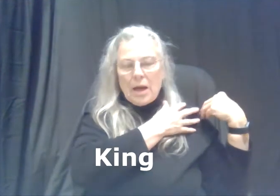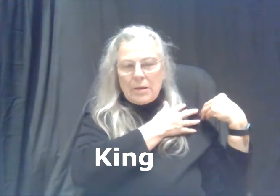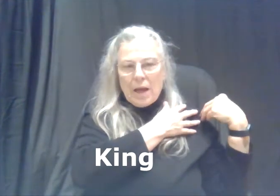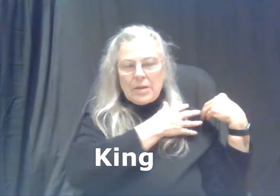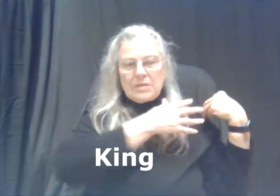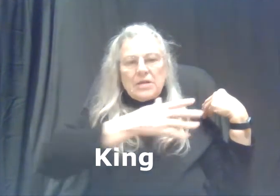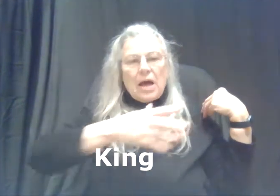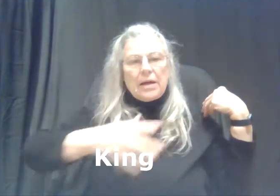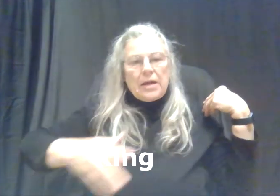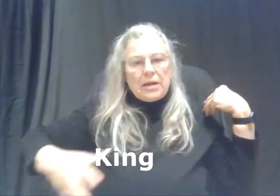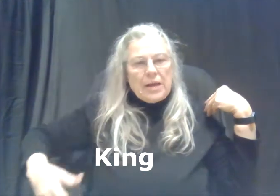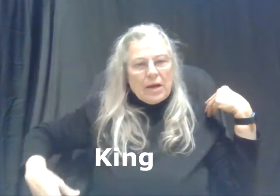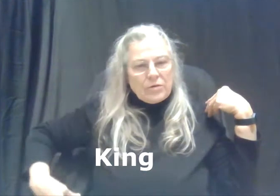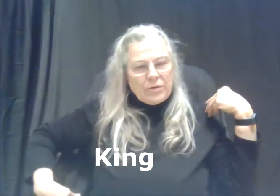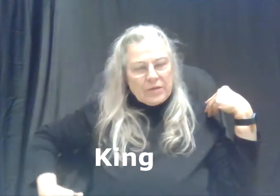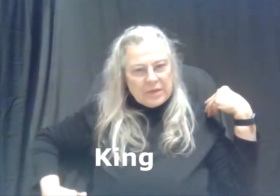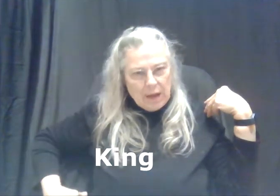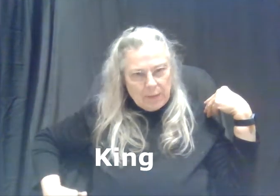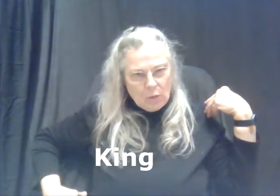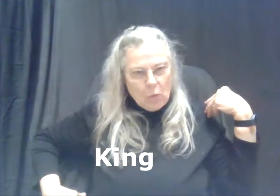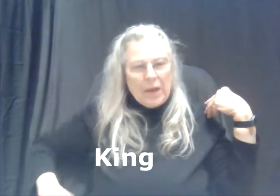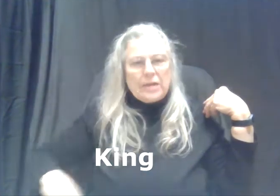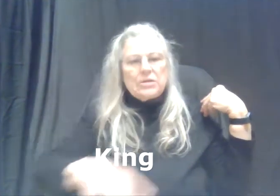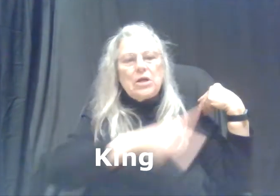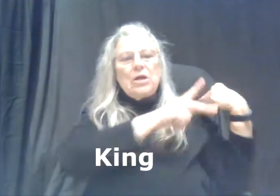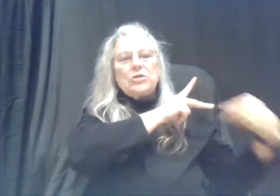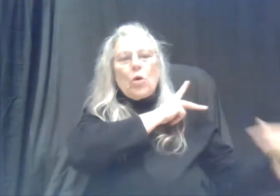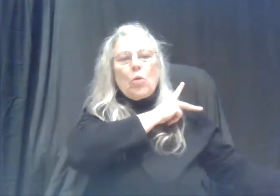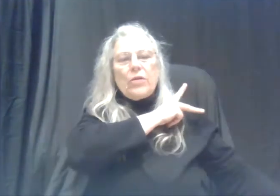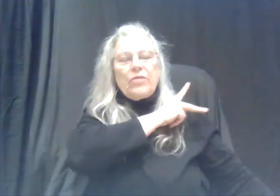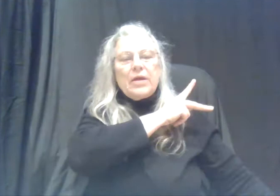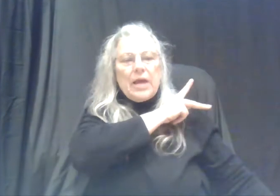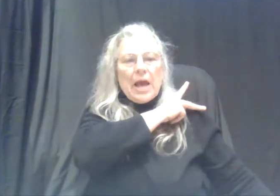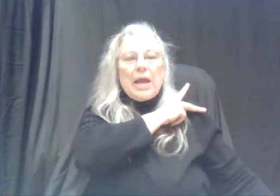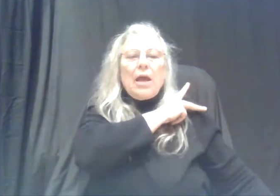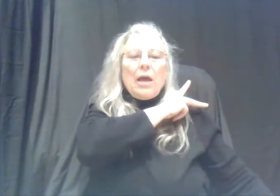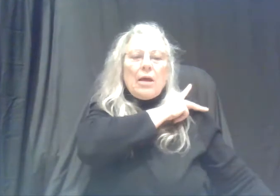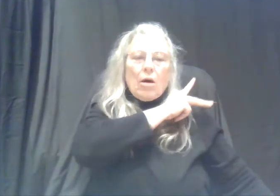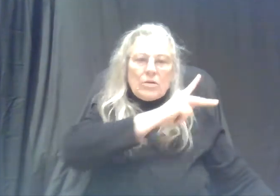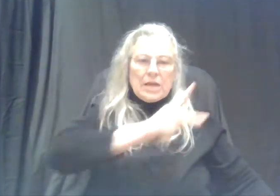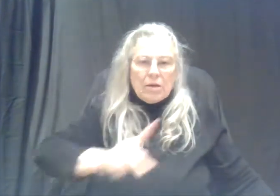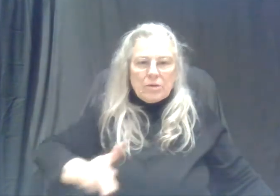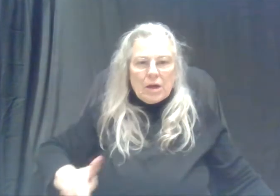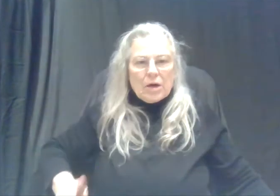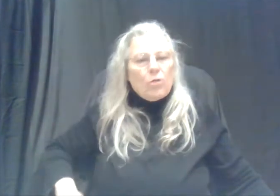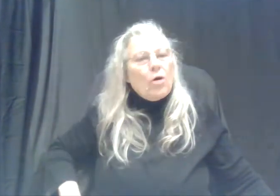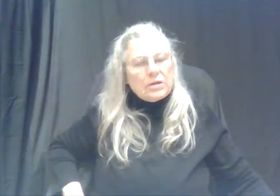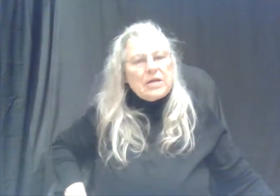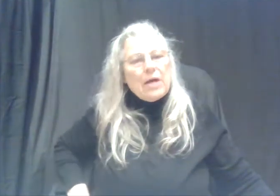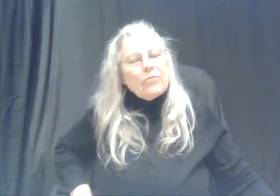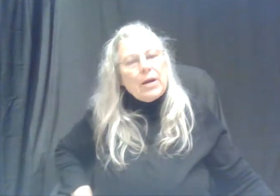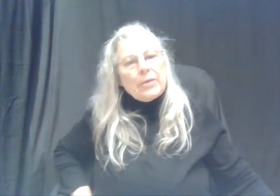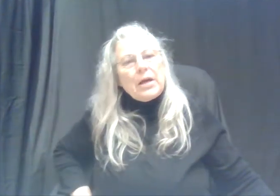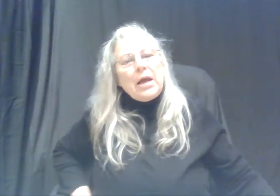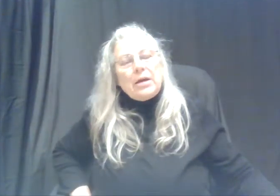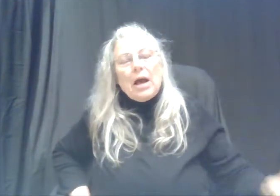non-dominant side down to the dominant waist. So with the K, down across that ribbon. Now, I